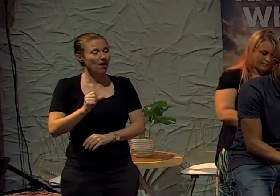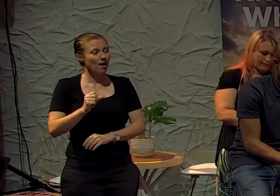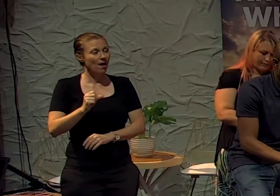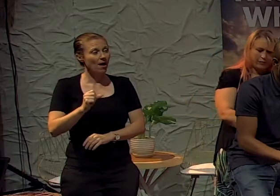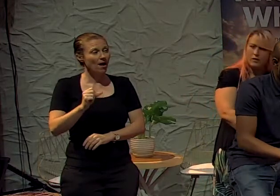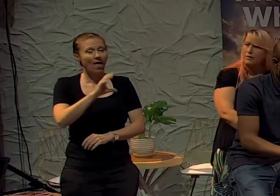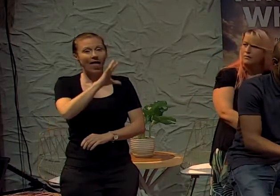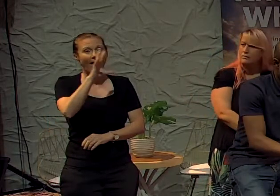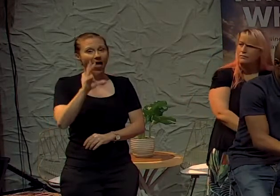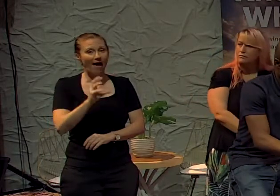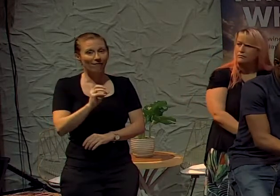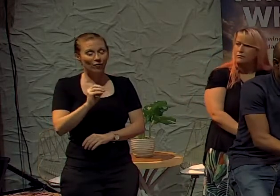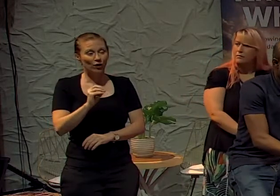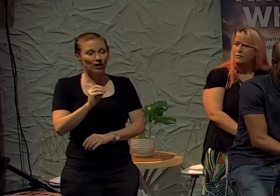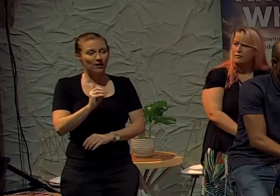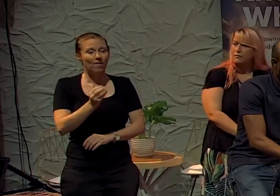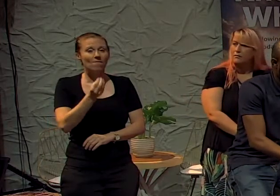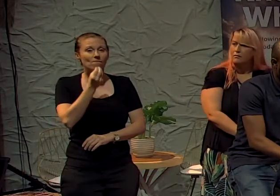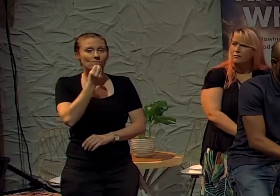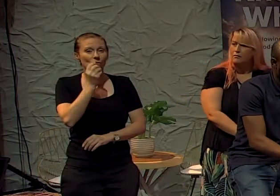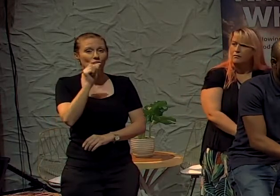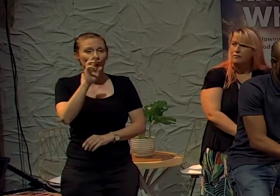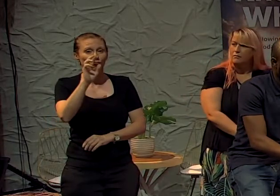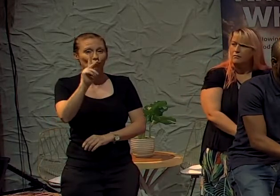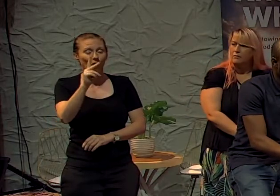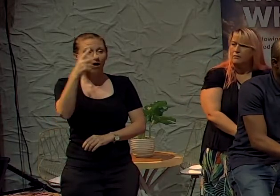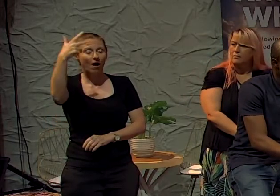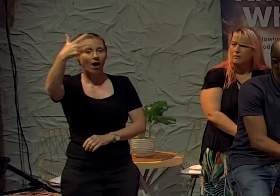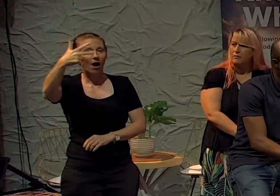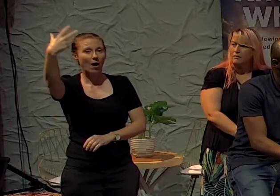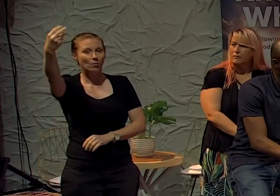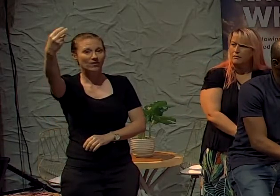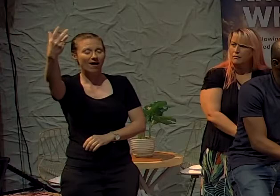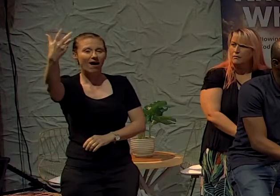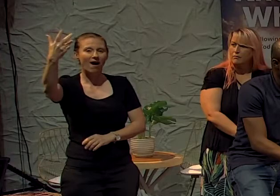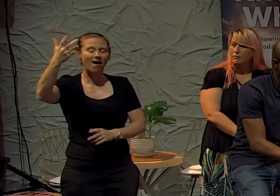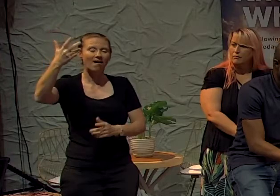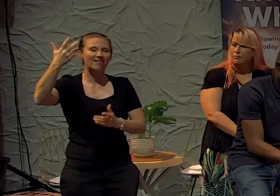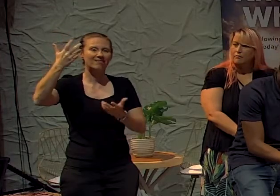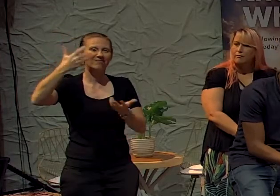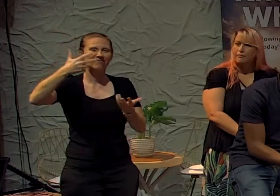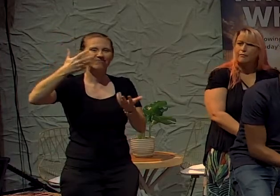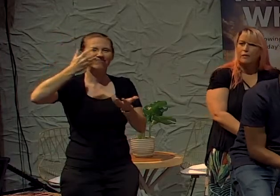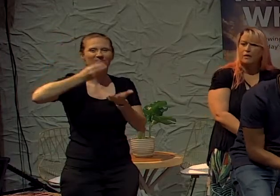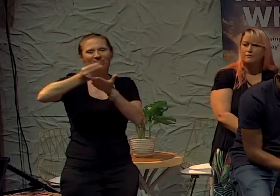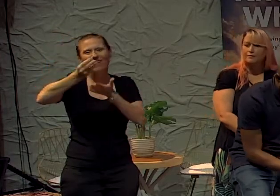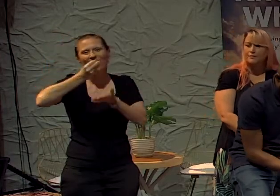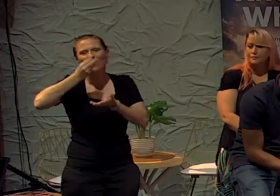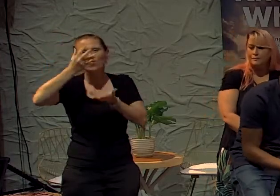food truck waiting for us. Delicious food, and we can hang out there. Let's pray.